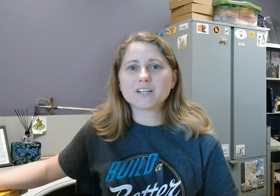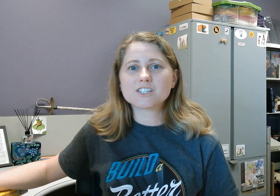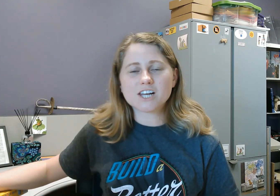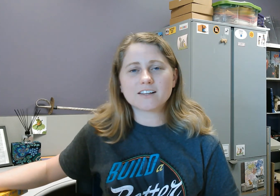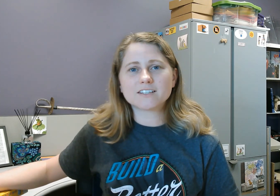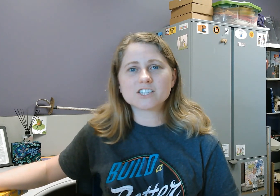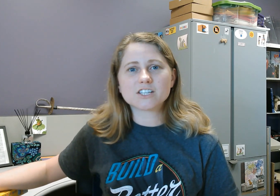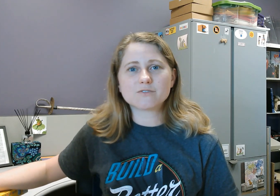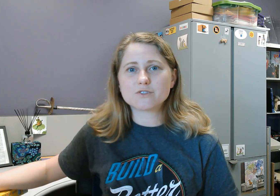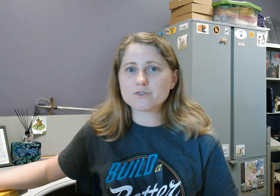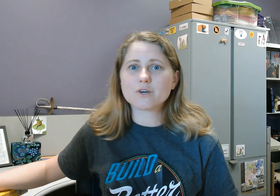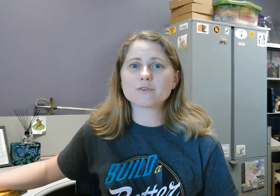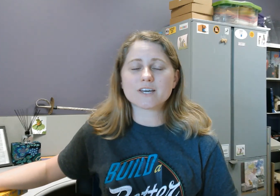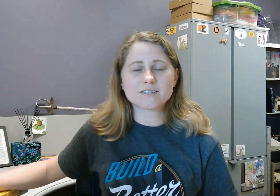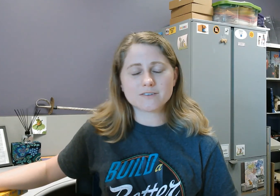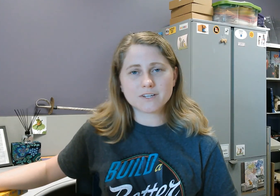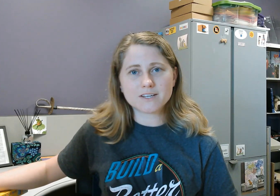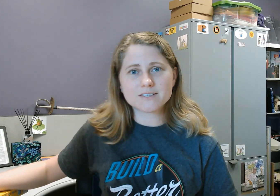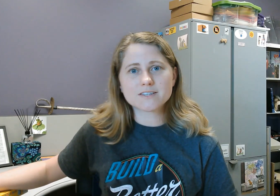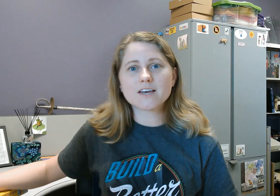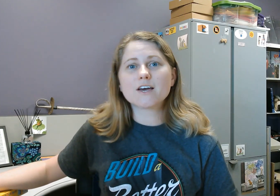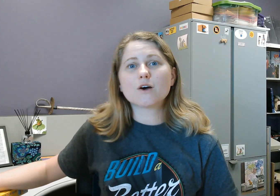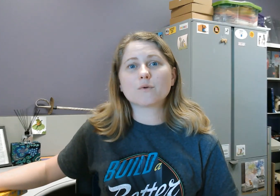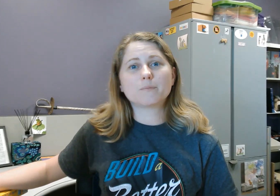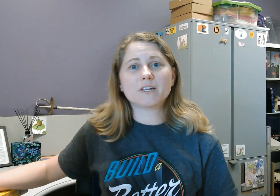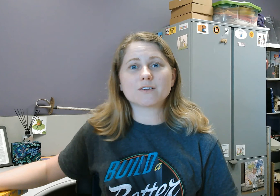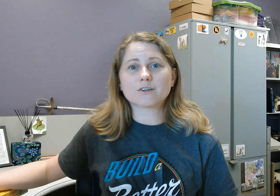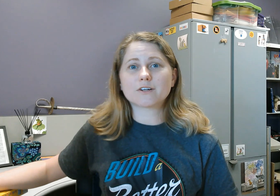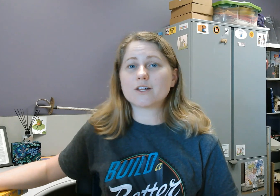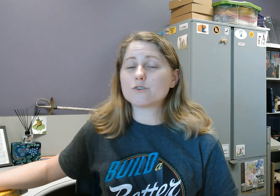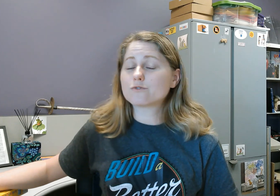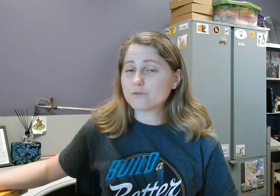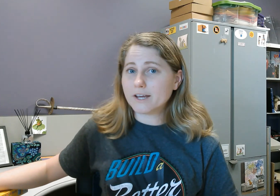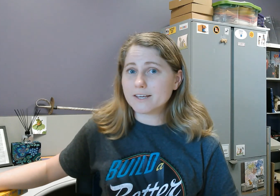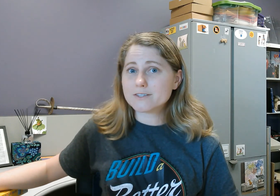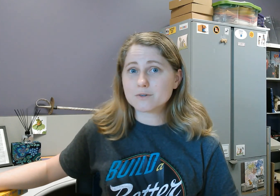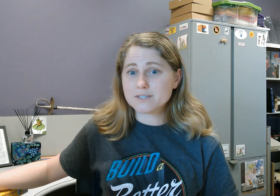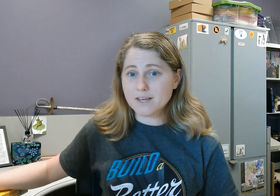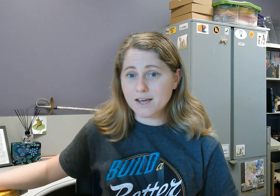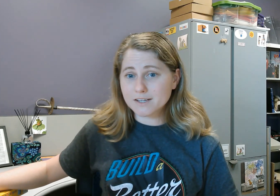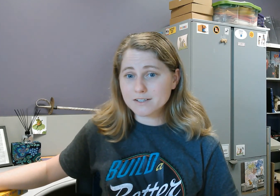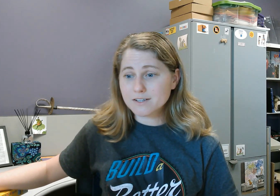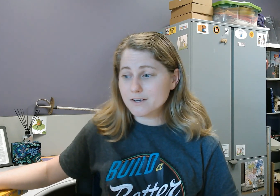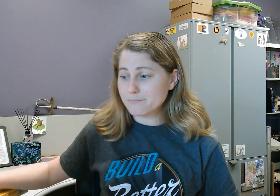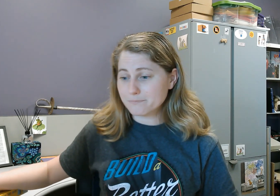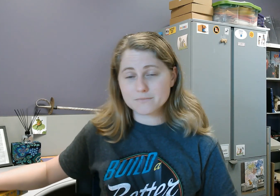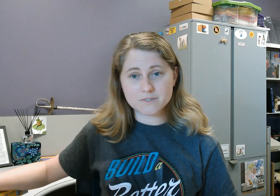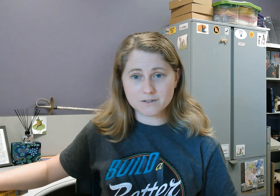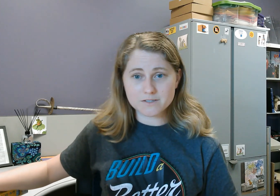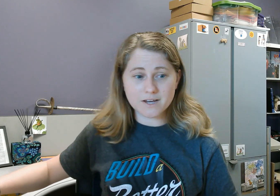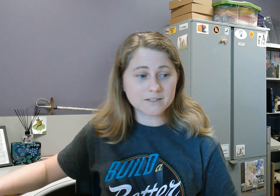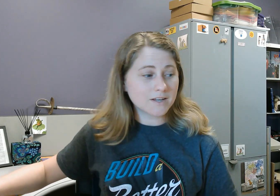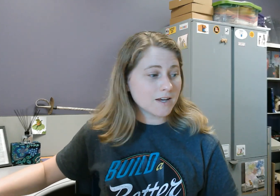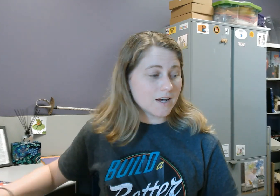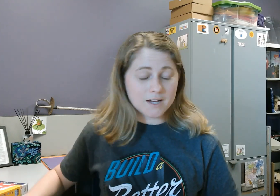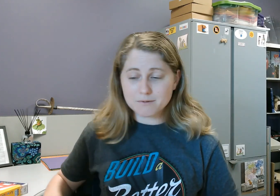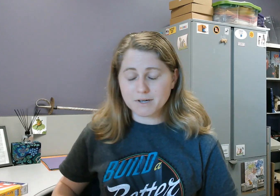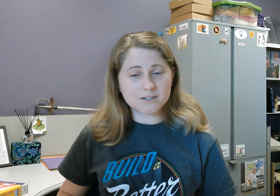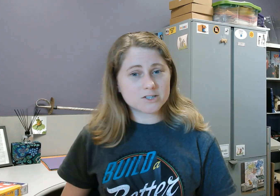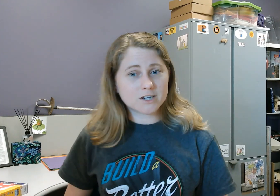reading challenge, if you do those activities, would be to learn a new phrase or sign, single sign. I'm going to share